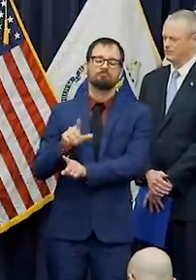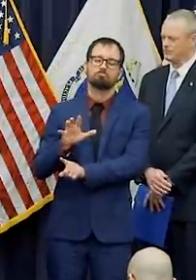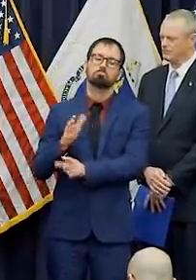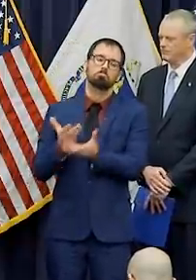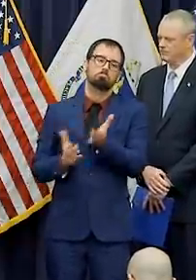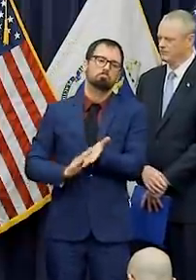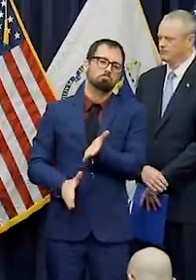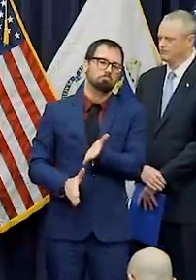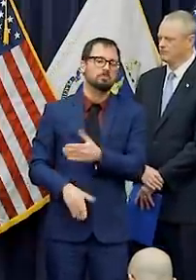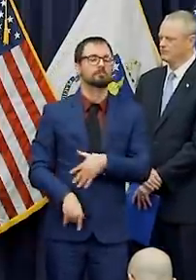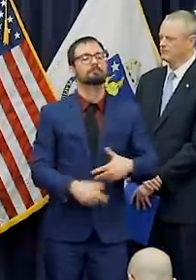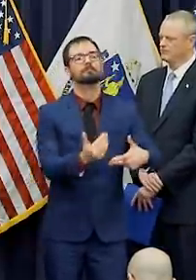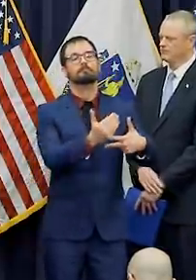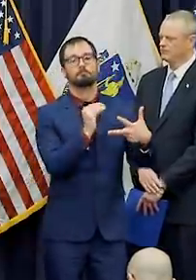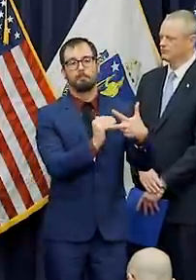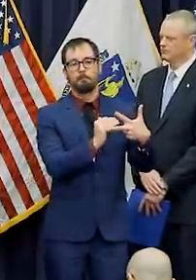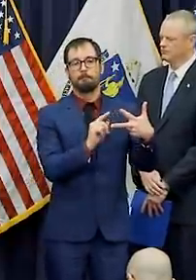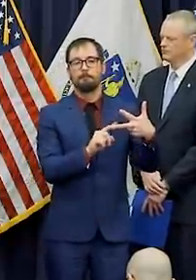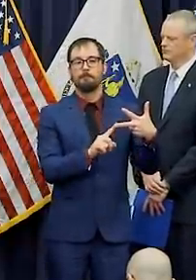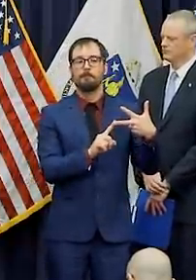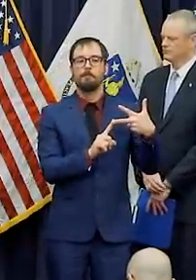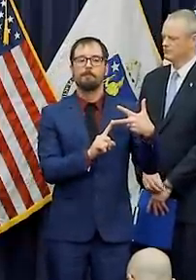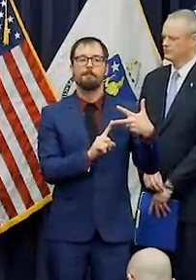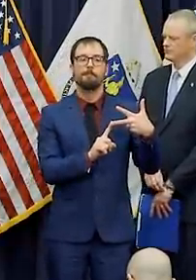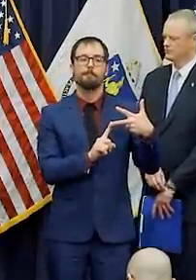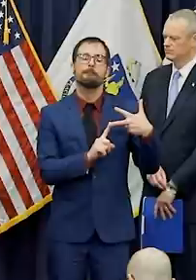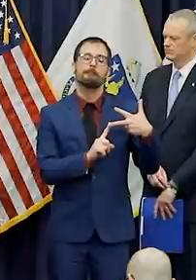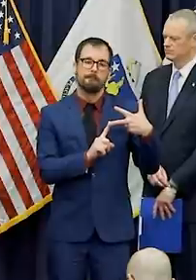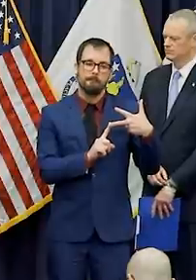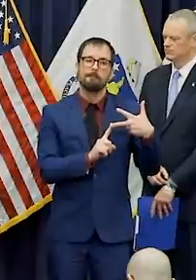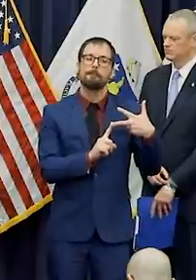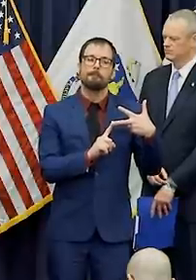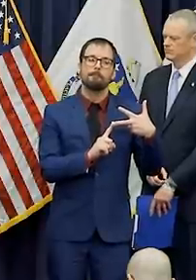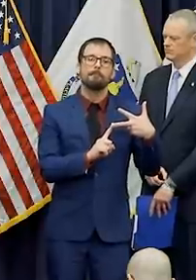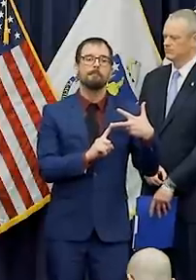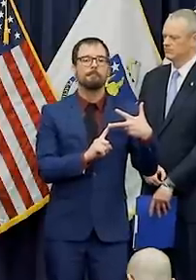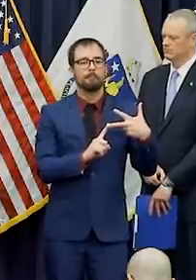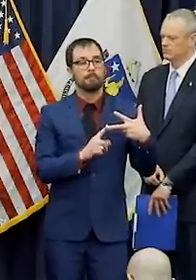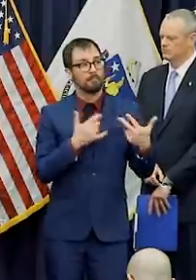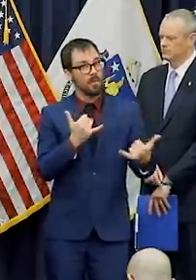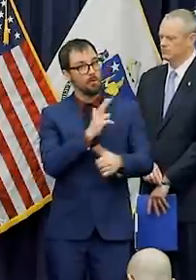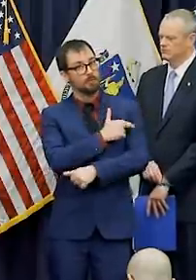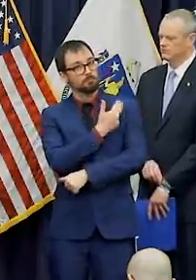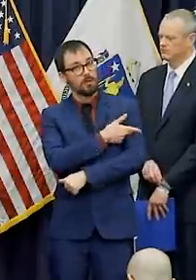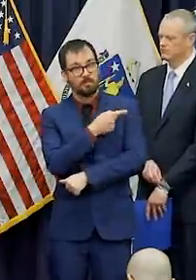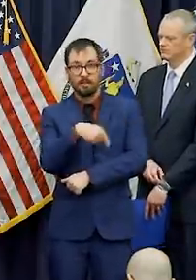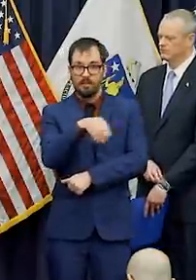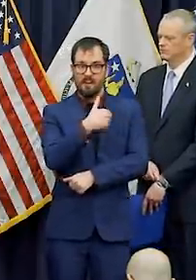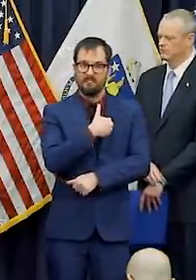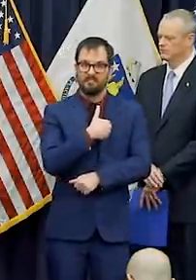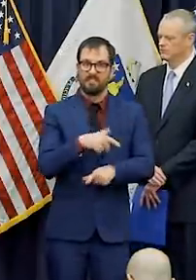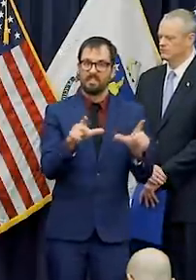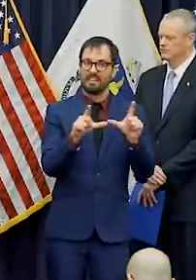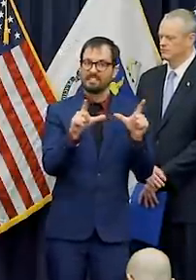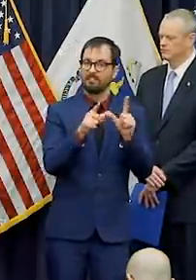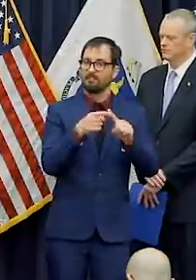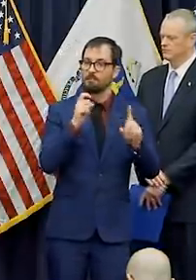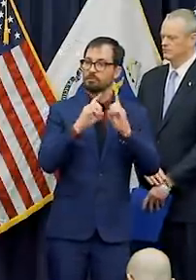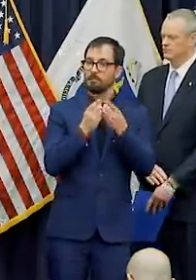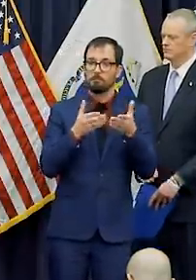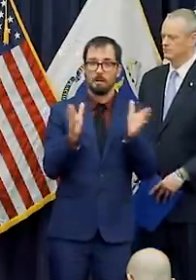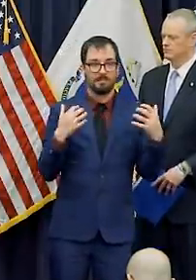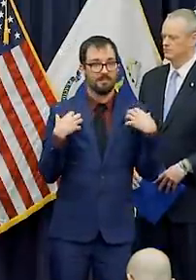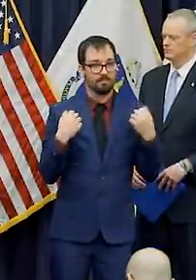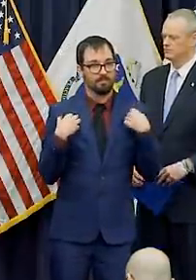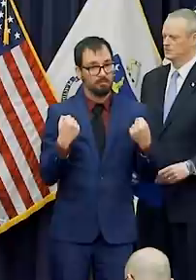order requires that all hospitals that are operated by or licensed by the Department of Public Health and/or